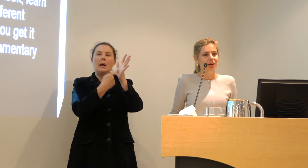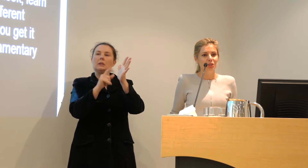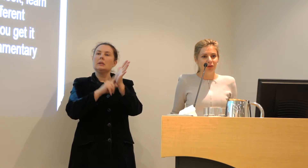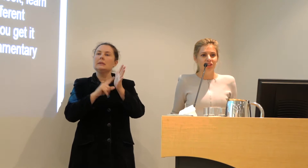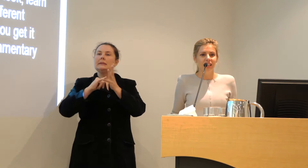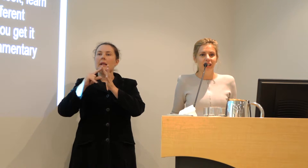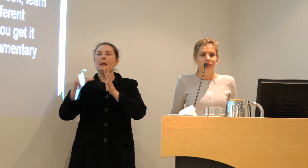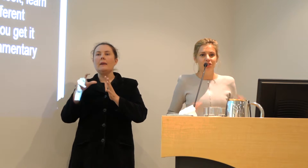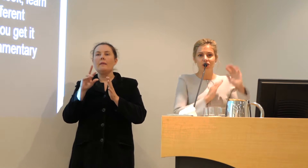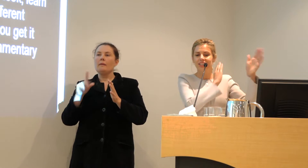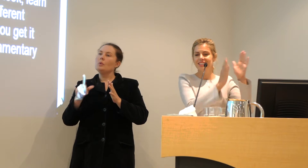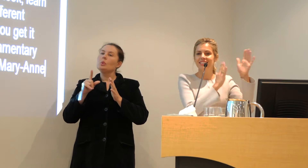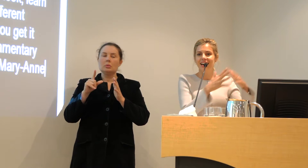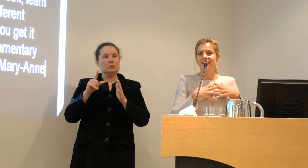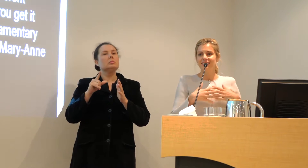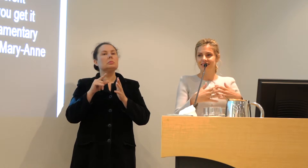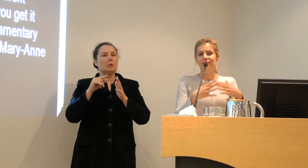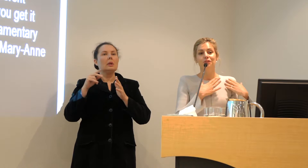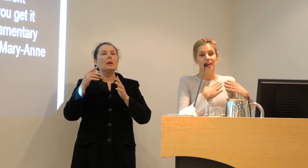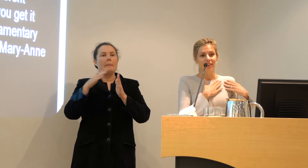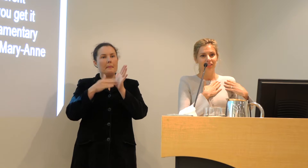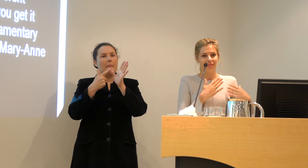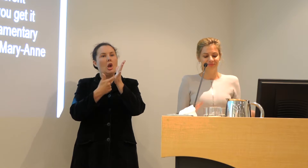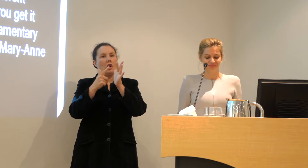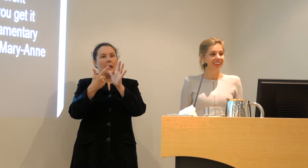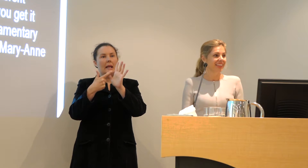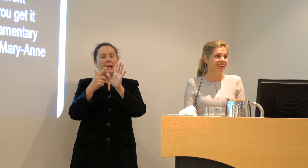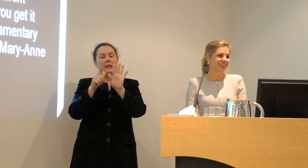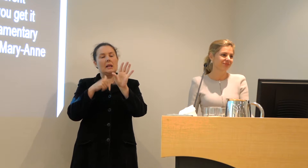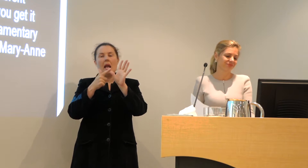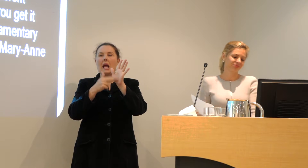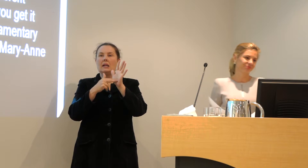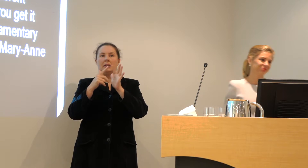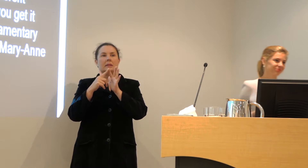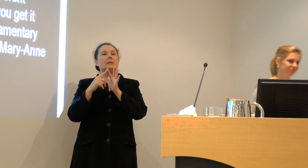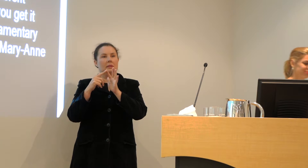Thomas, to officially launch Signs for Health. Thank you.